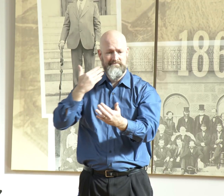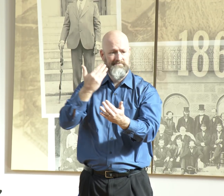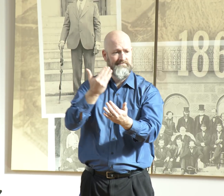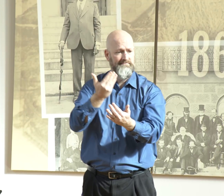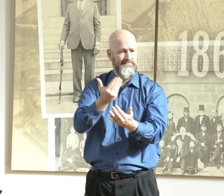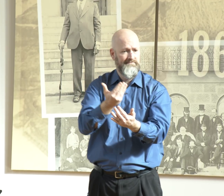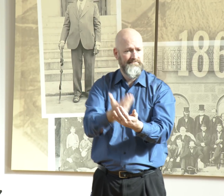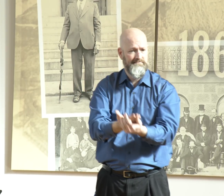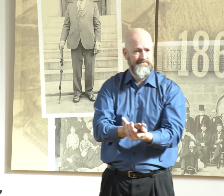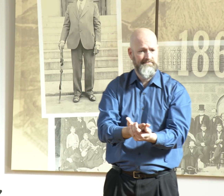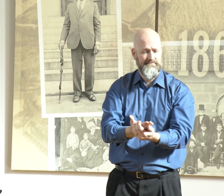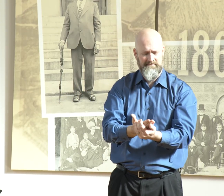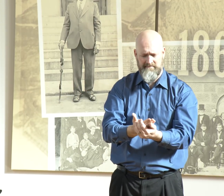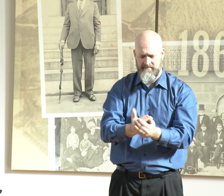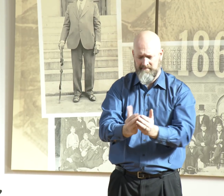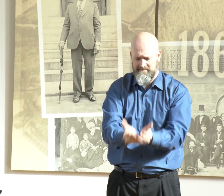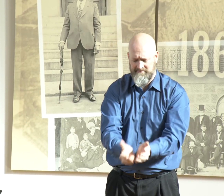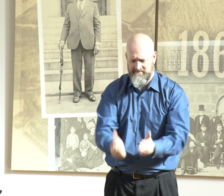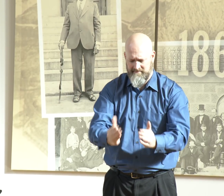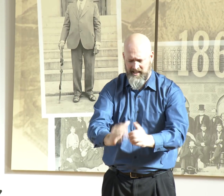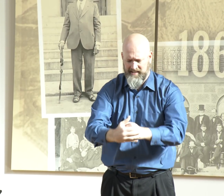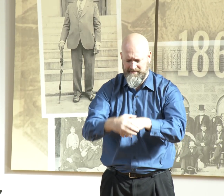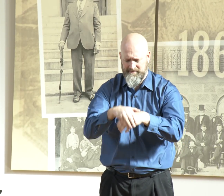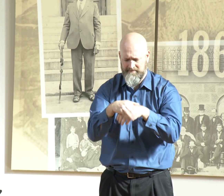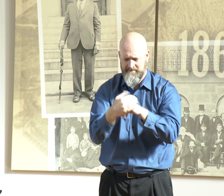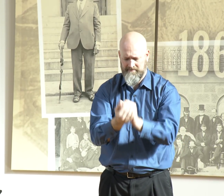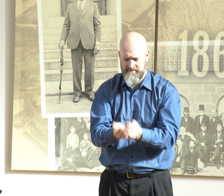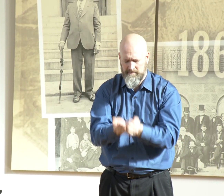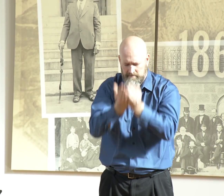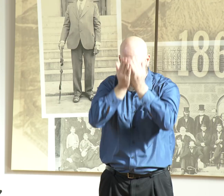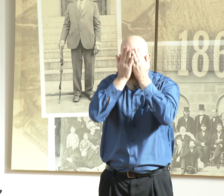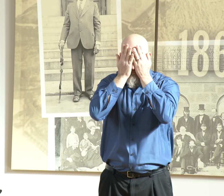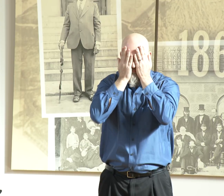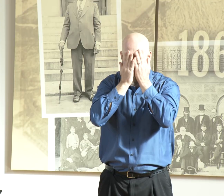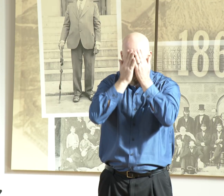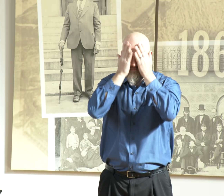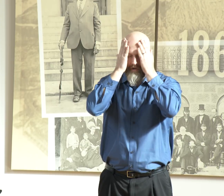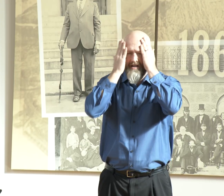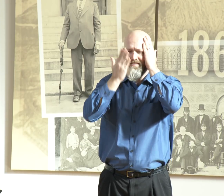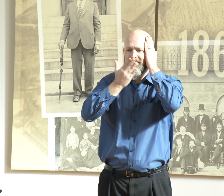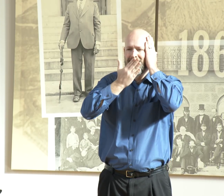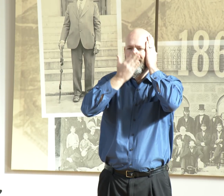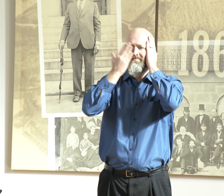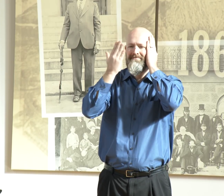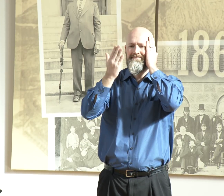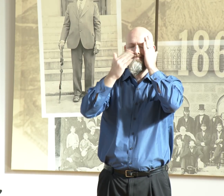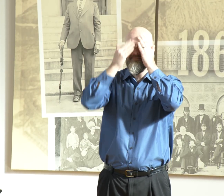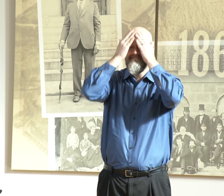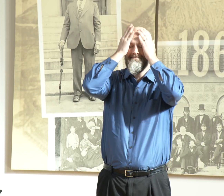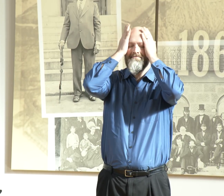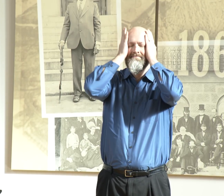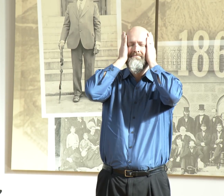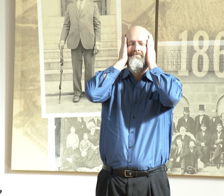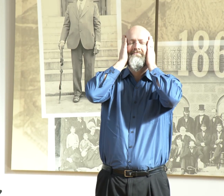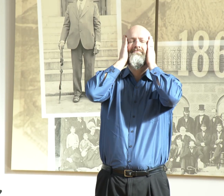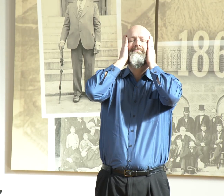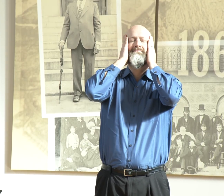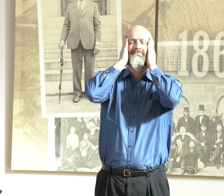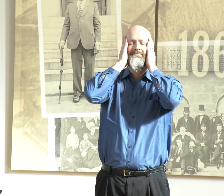presence of my enemies. Thou hast anointed my head with oil,